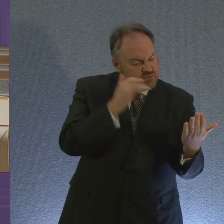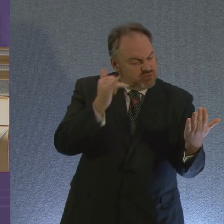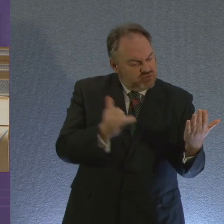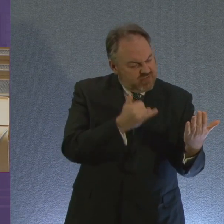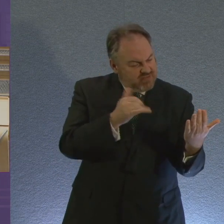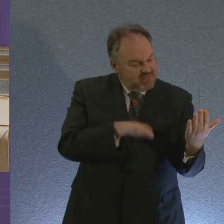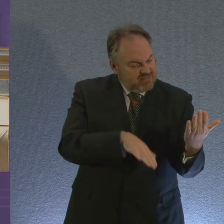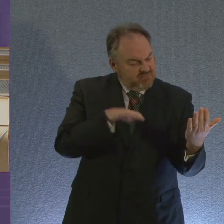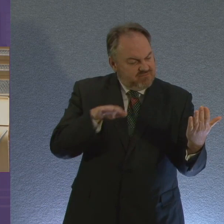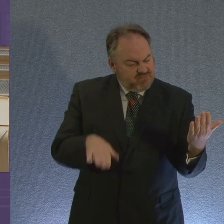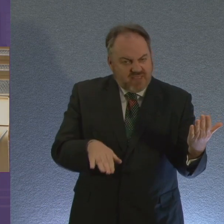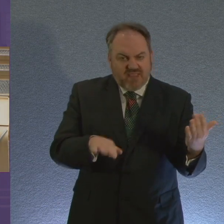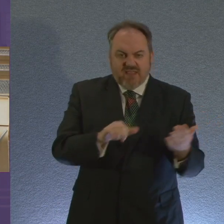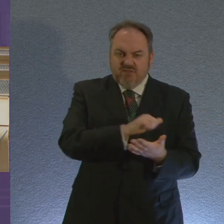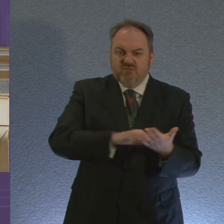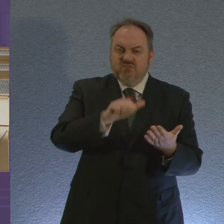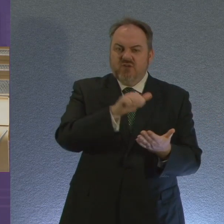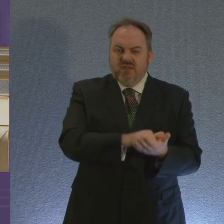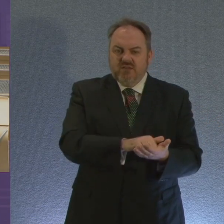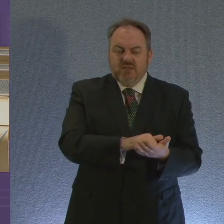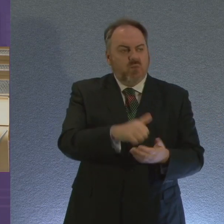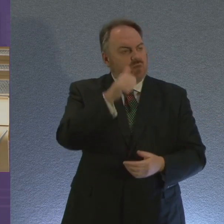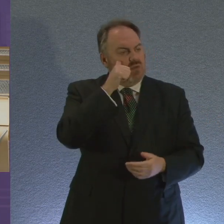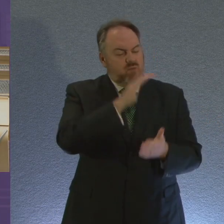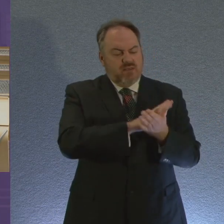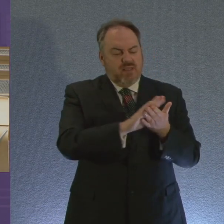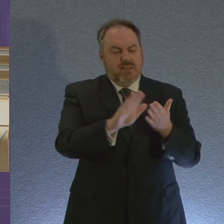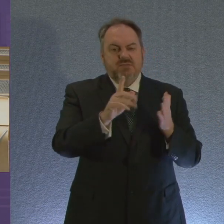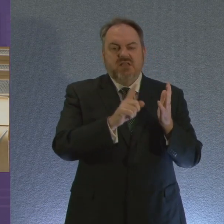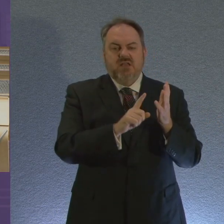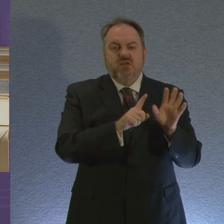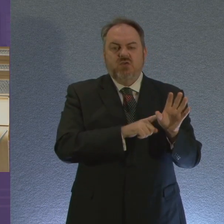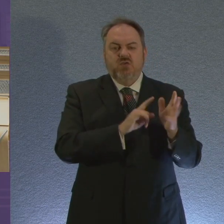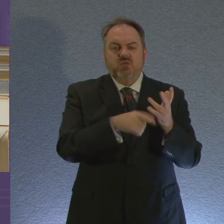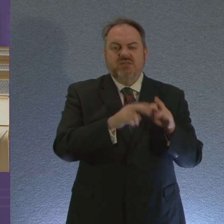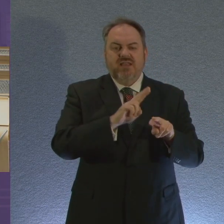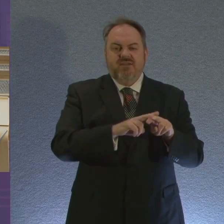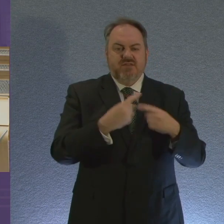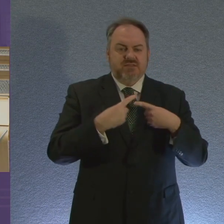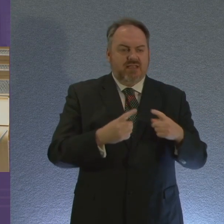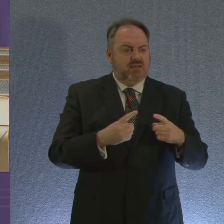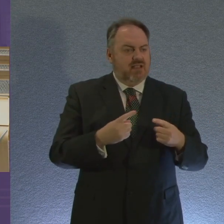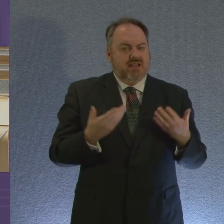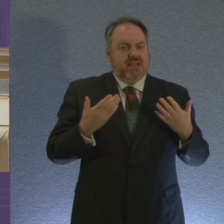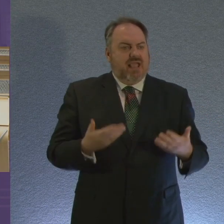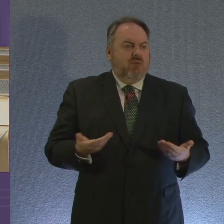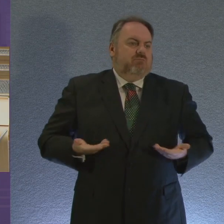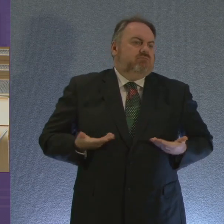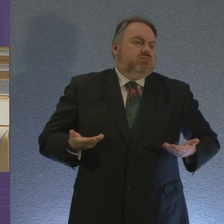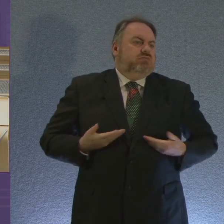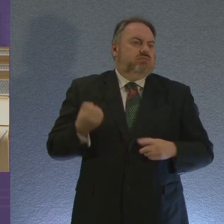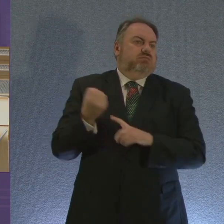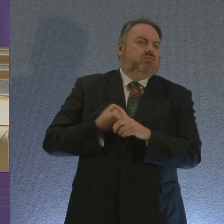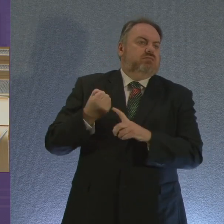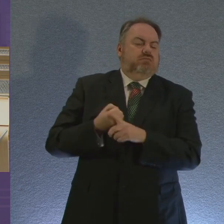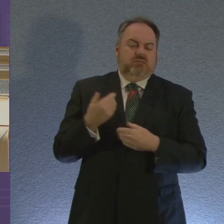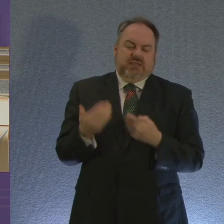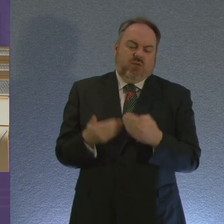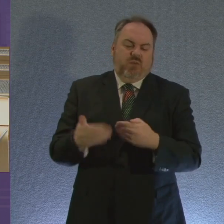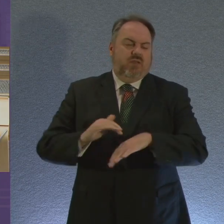tell us how. Humza Yousaf said in his opening speech, it's not a time to be bullish or ego-driven, and